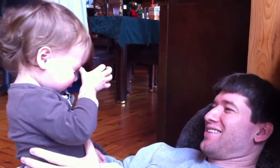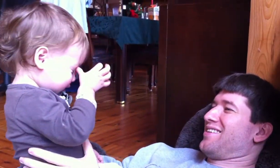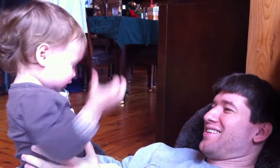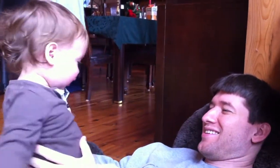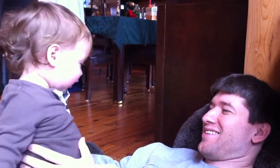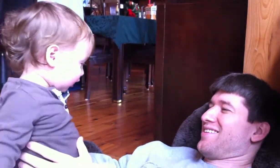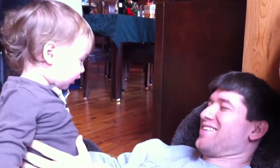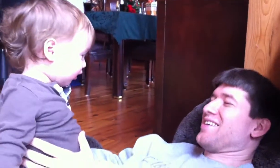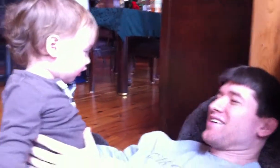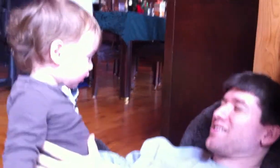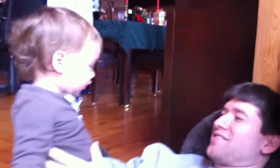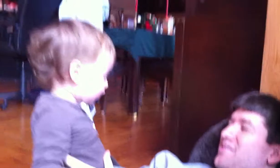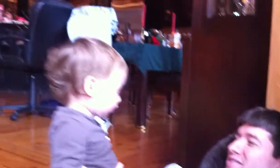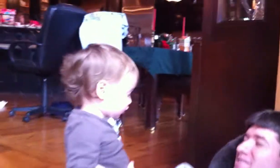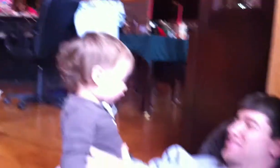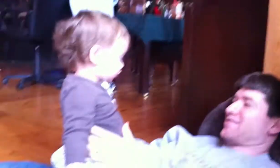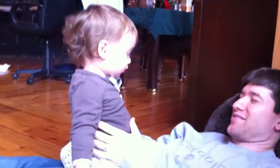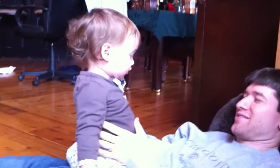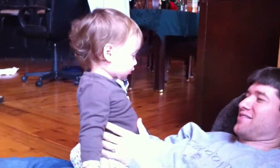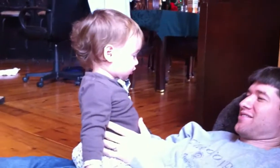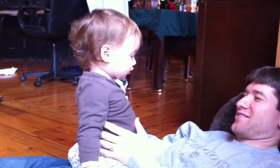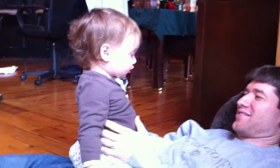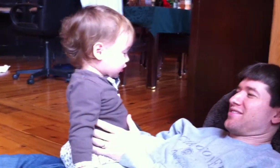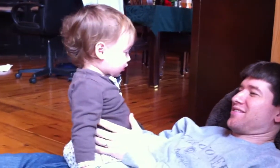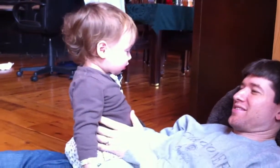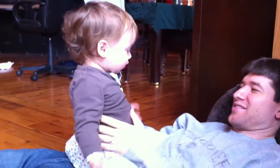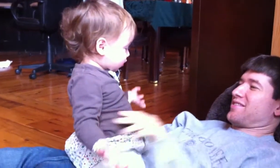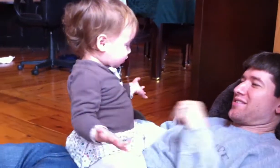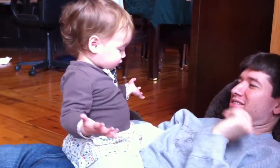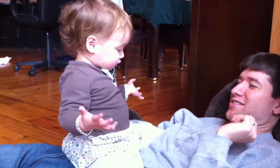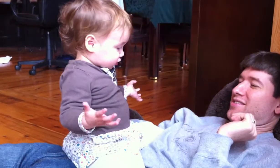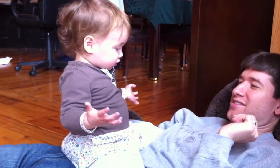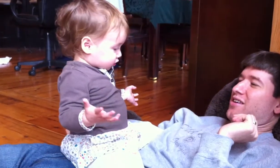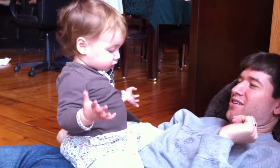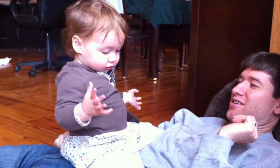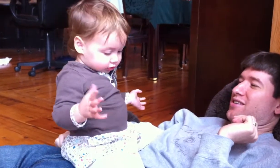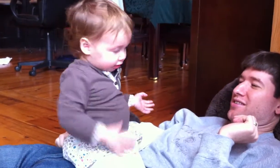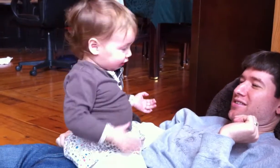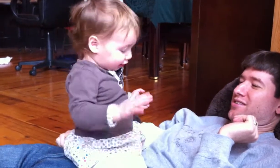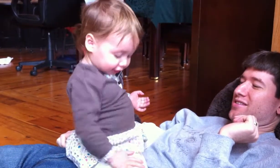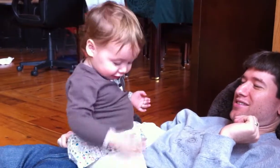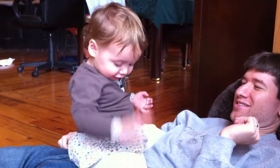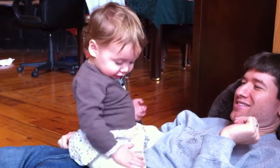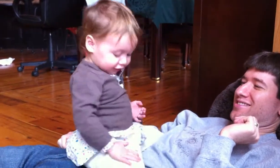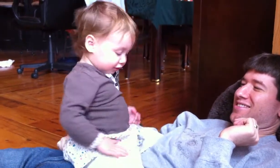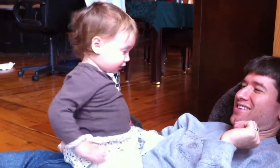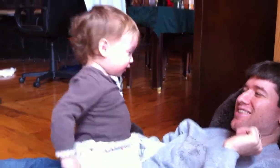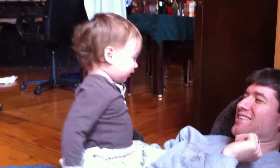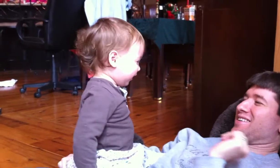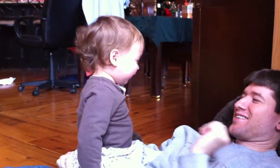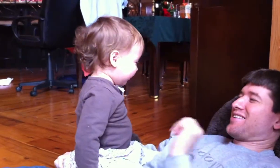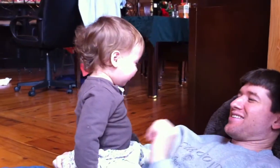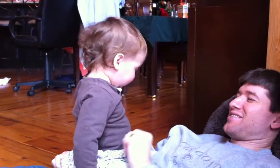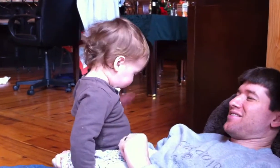Yeah. Can you sign dog? Dog. Yeah. Can you